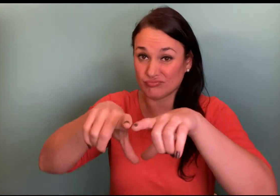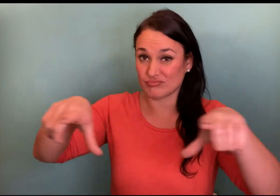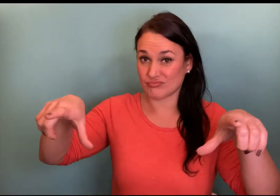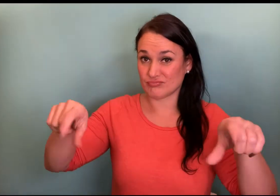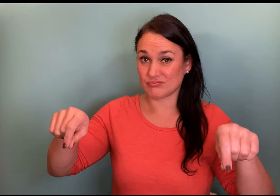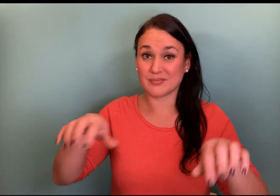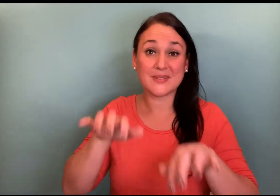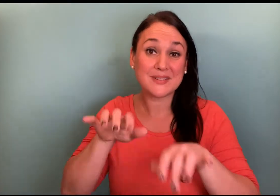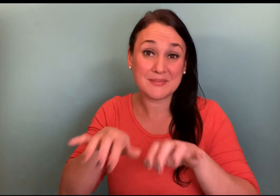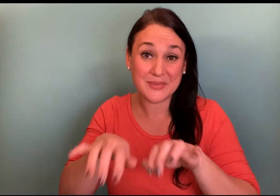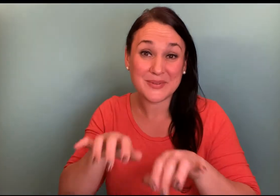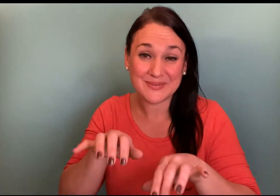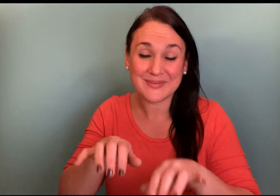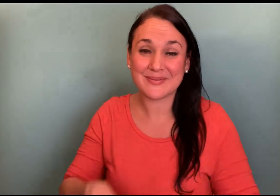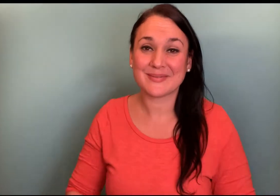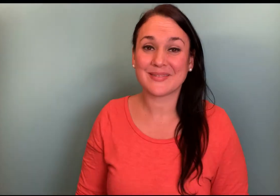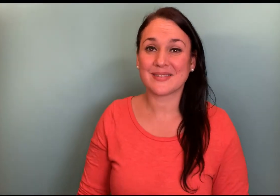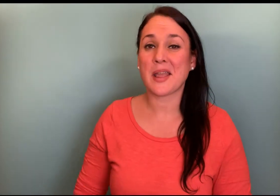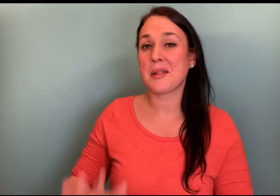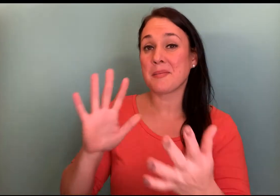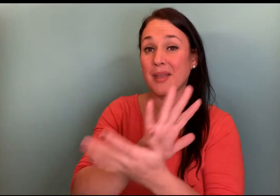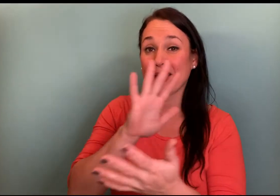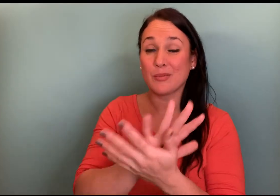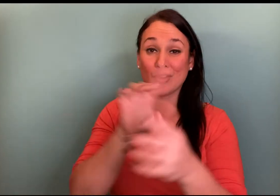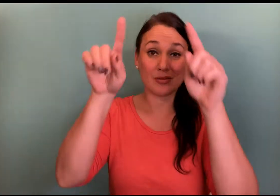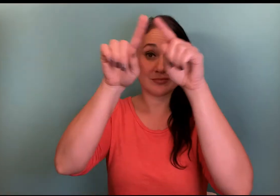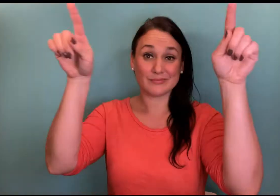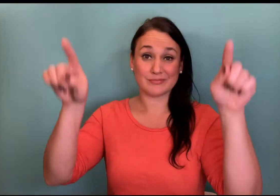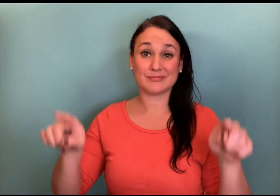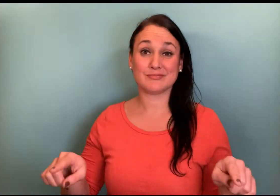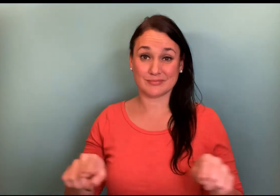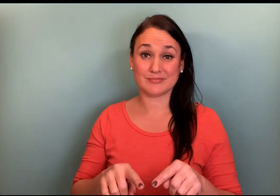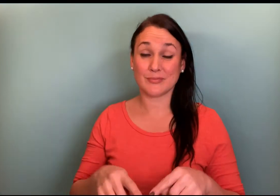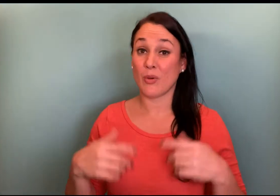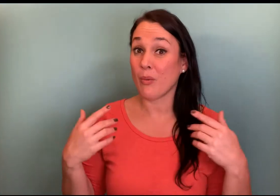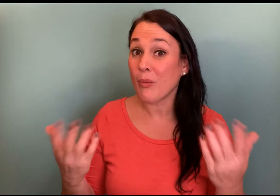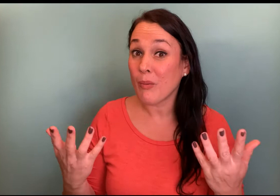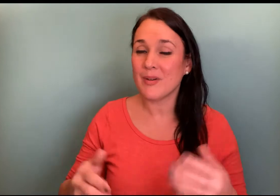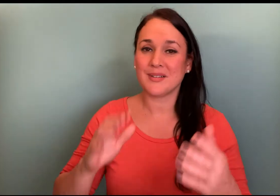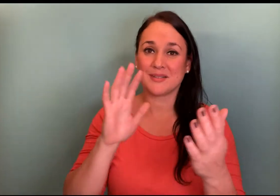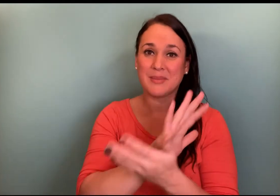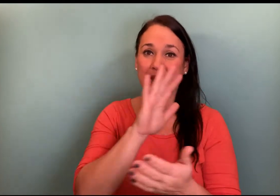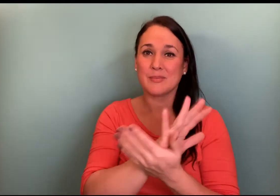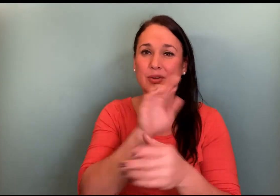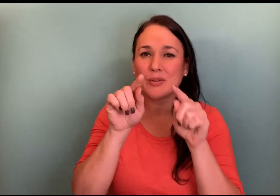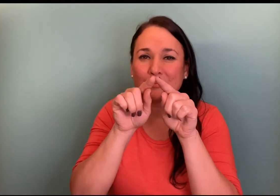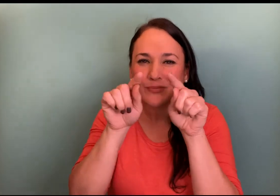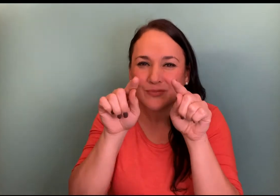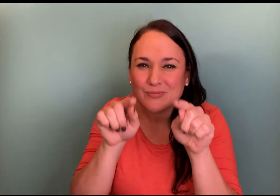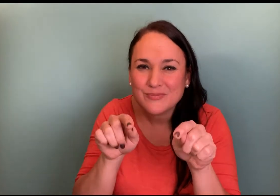shape. Paper is a rectangle, or paper is a tiny little piece, or